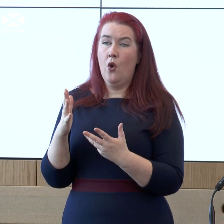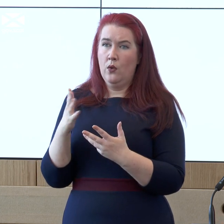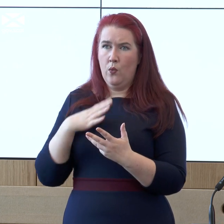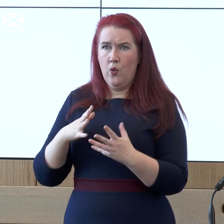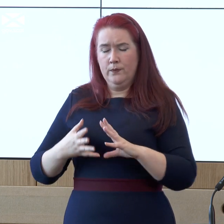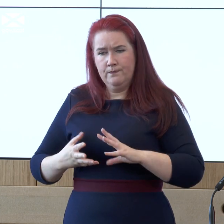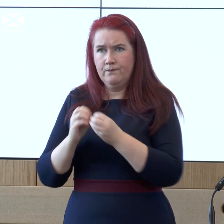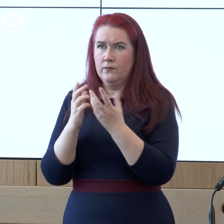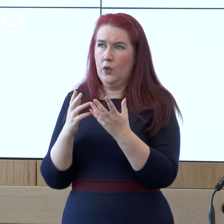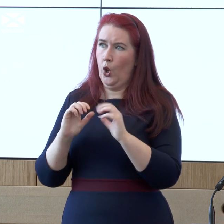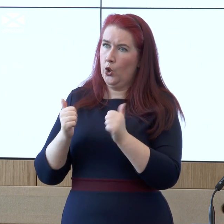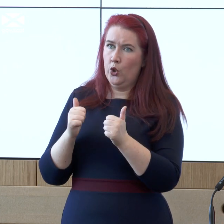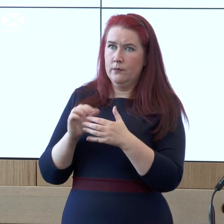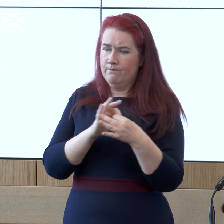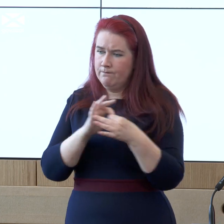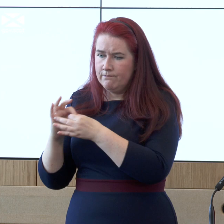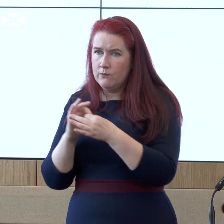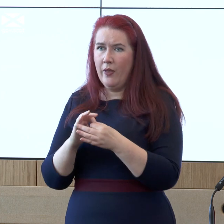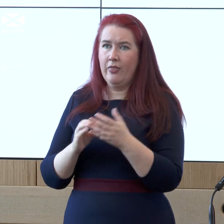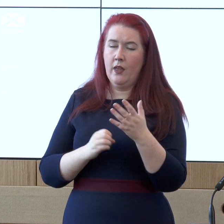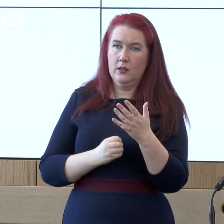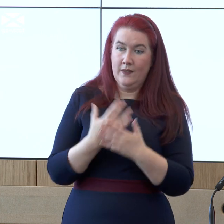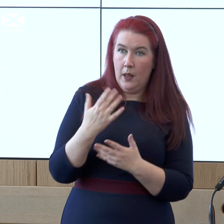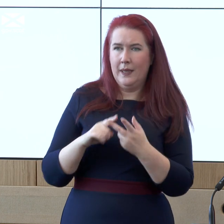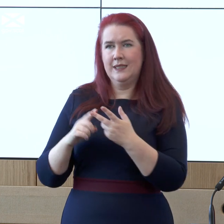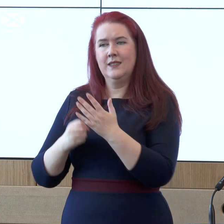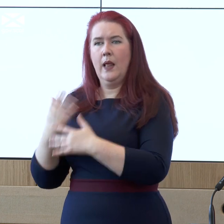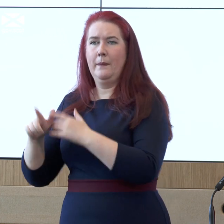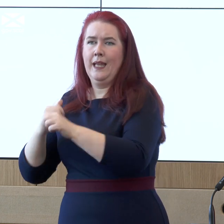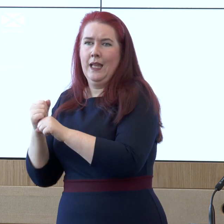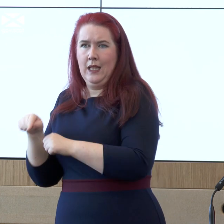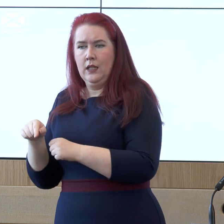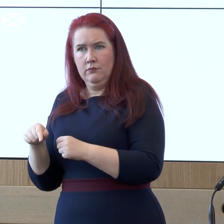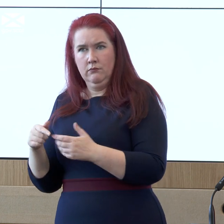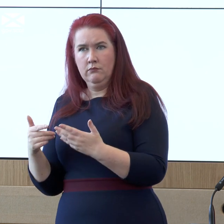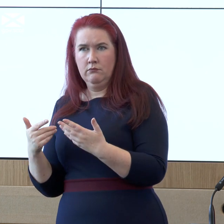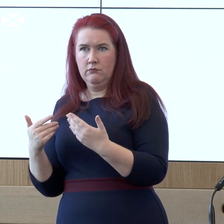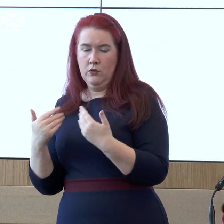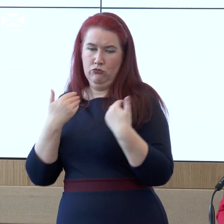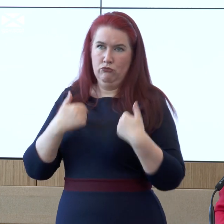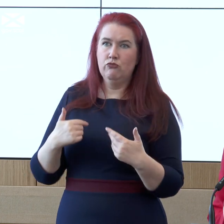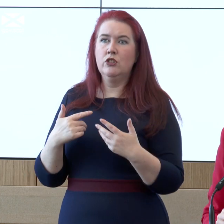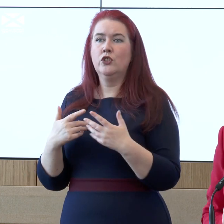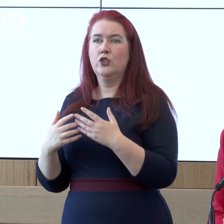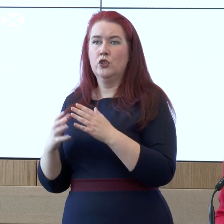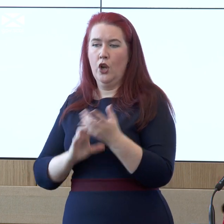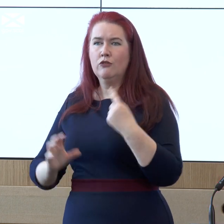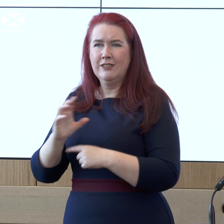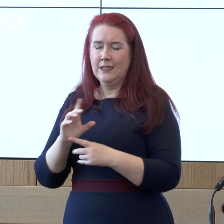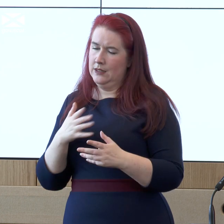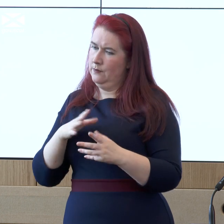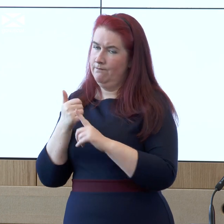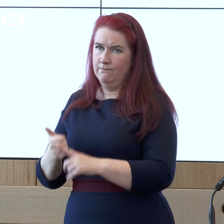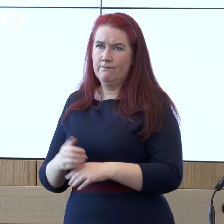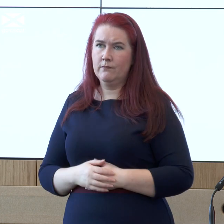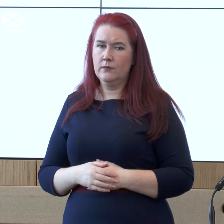between developed and developing countries. I also believe, though, that this COP needs to recognise much more fully